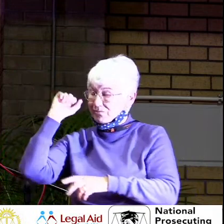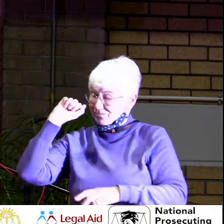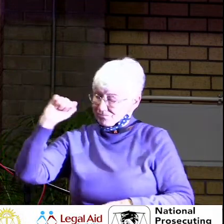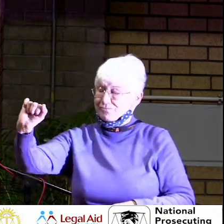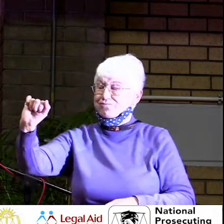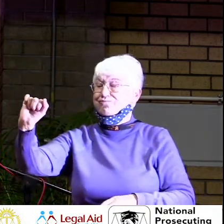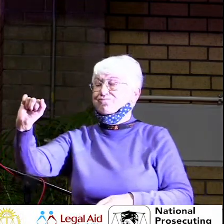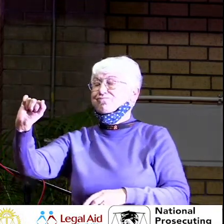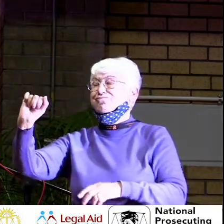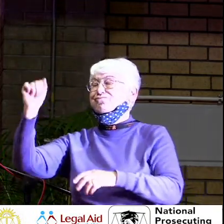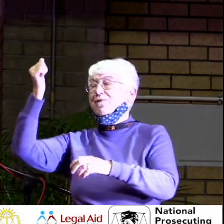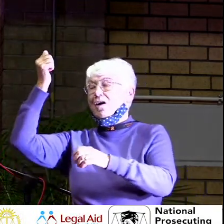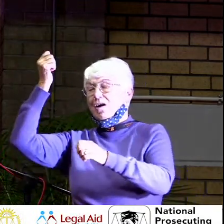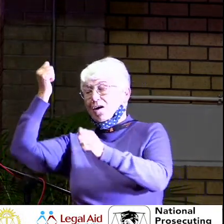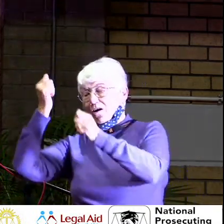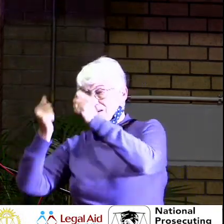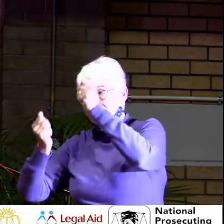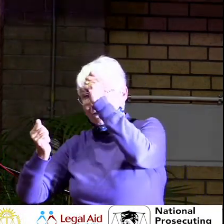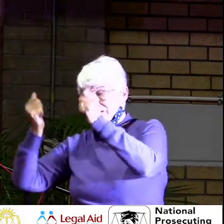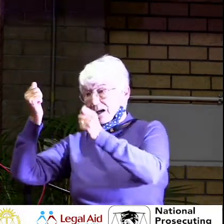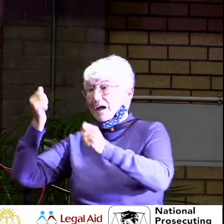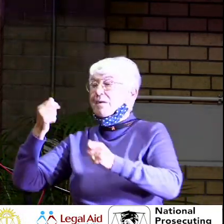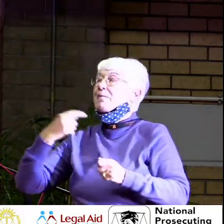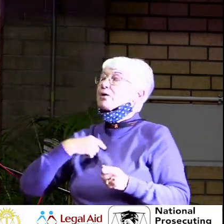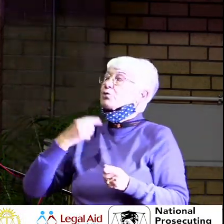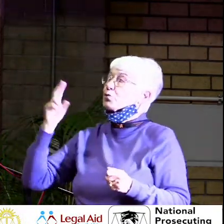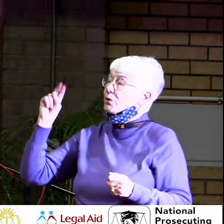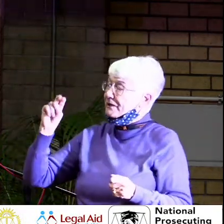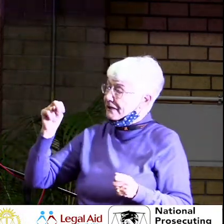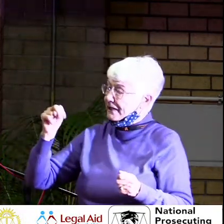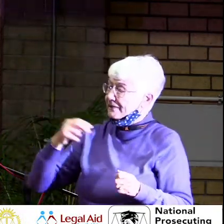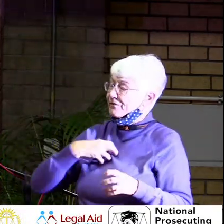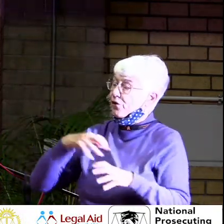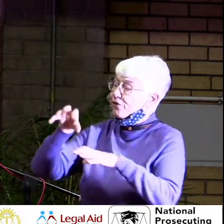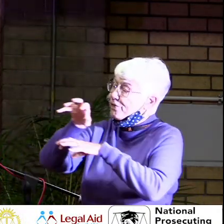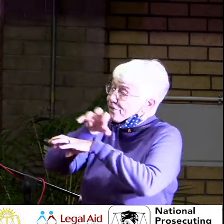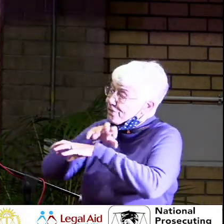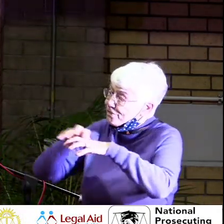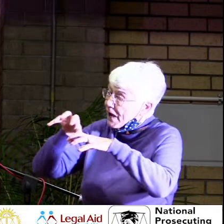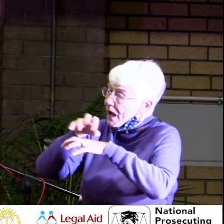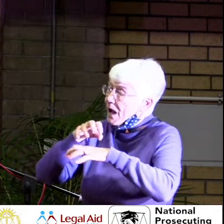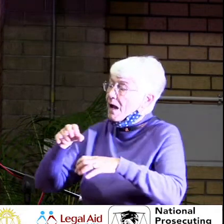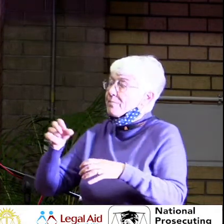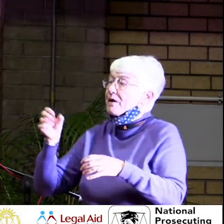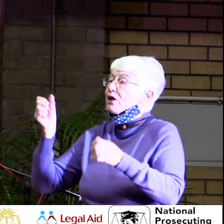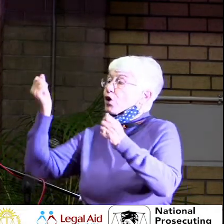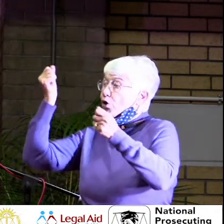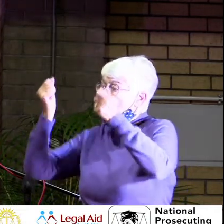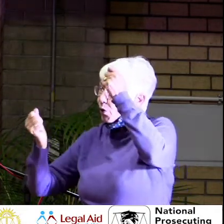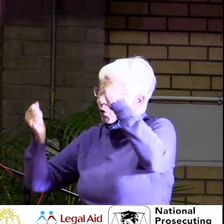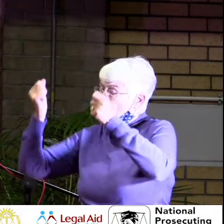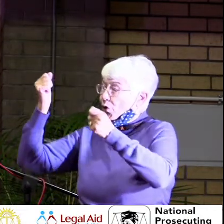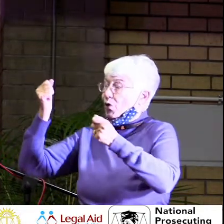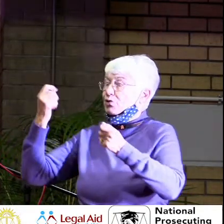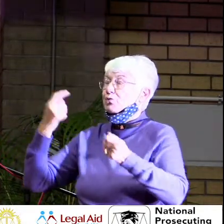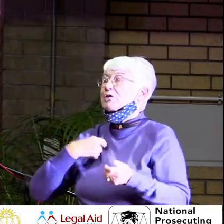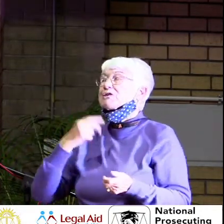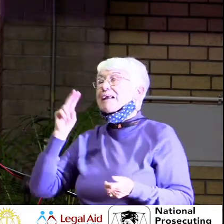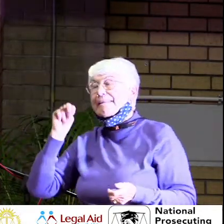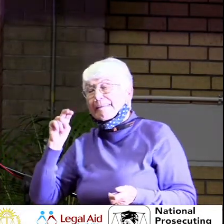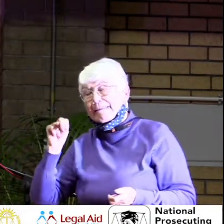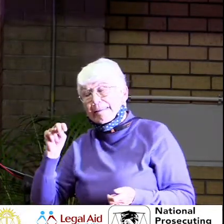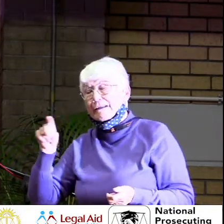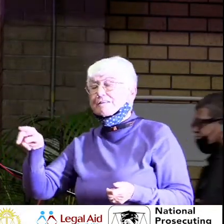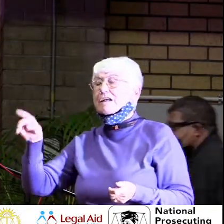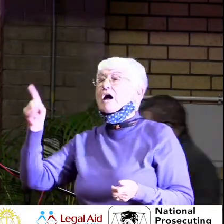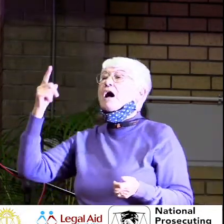need 2 family courts running for Delft, because that is the amount of work that this community is generating. We would